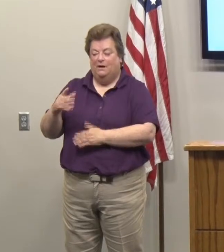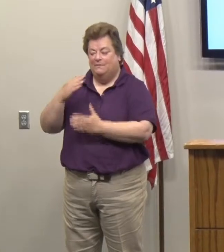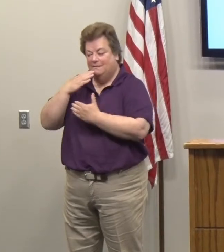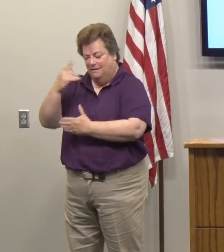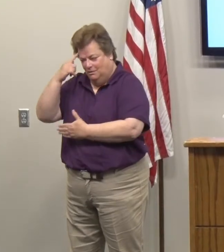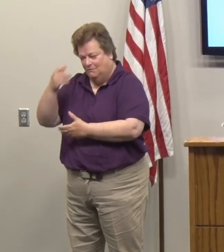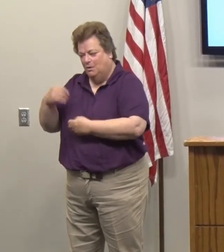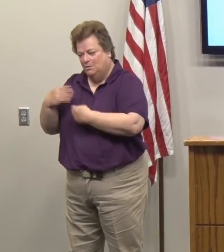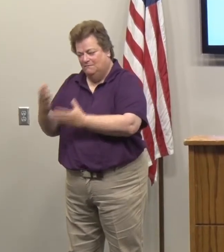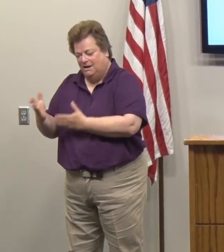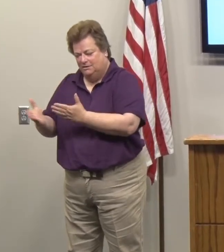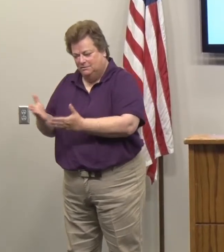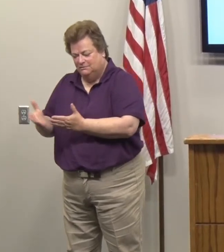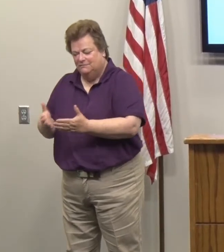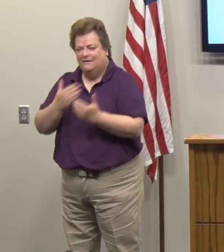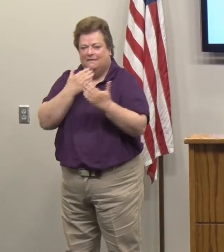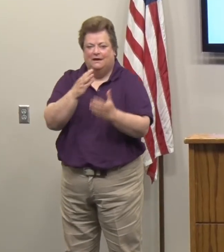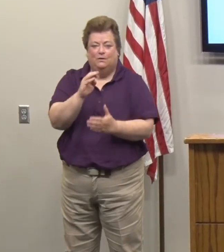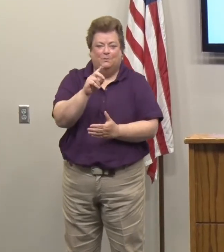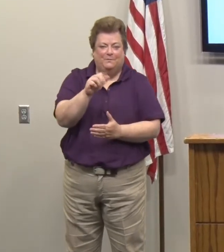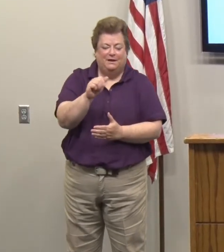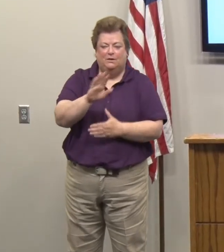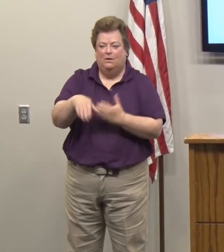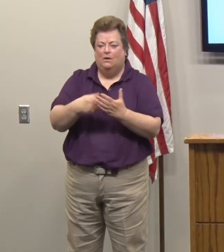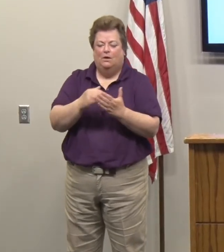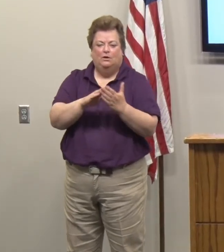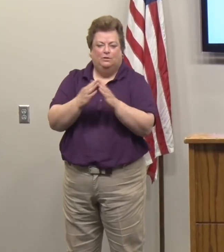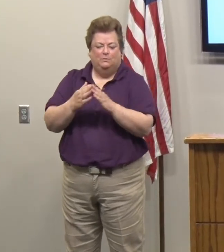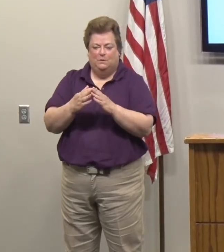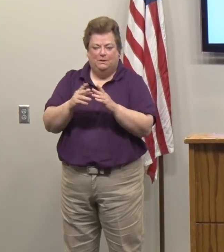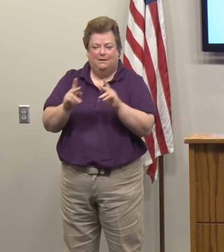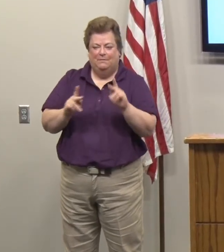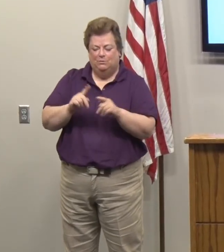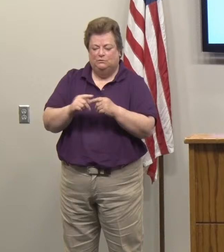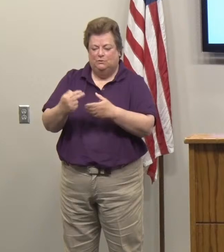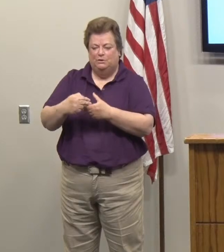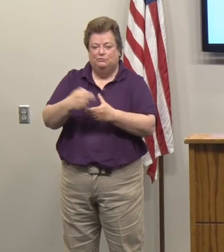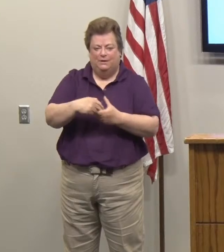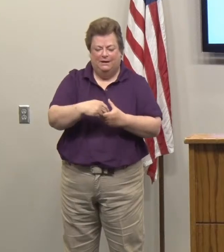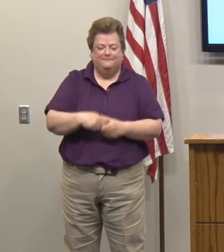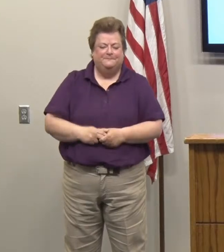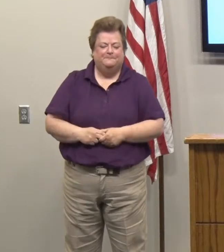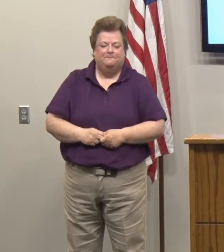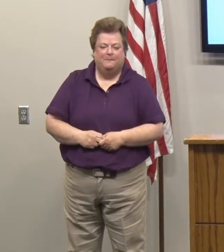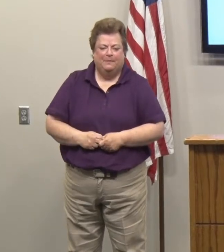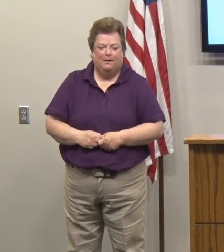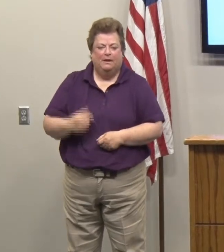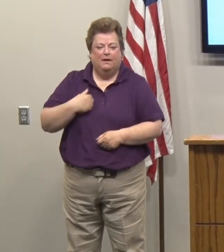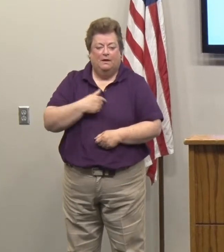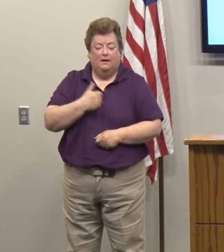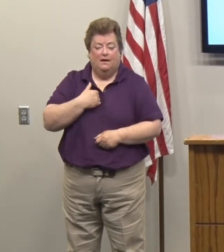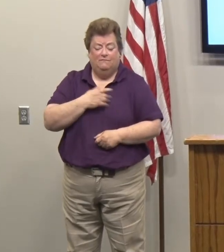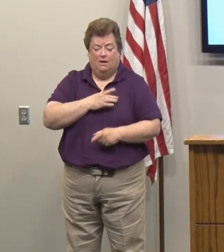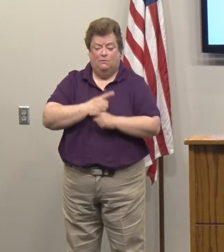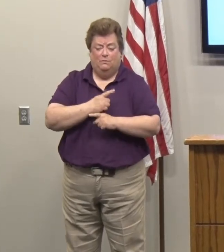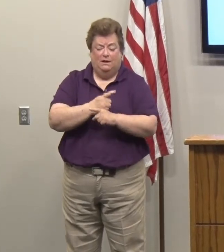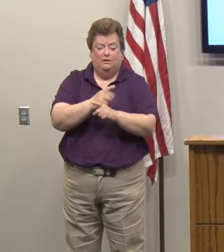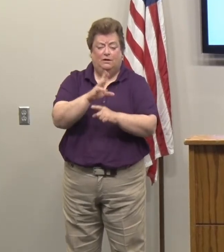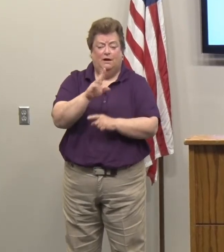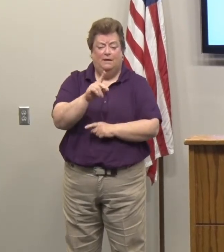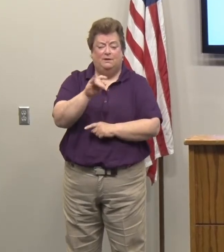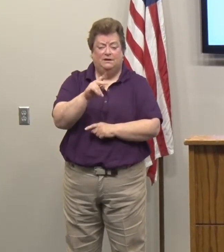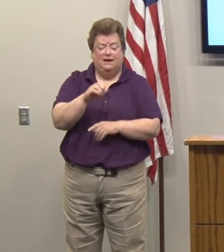your services, and thank you to the media and to all our community members who are tuning in for this briefing. We'll have our regular update on our